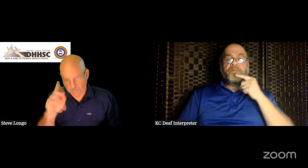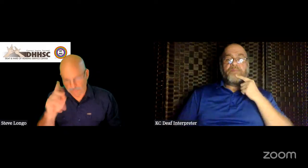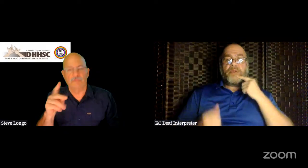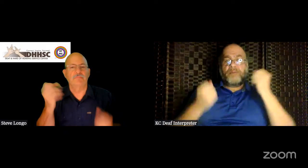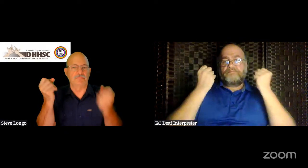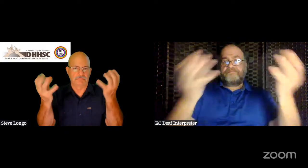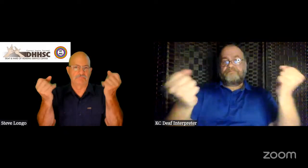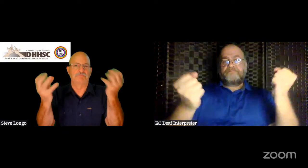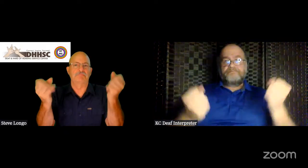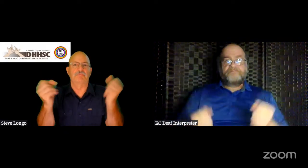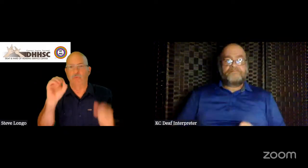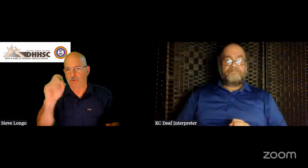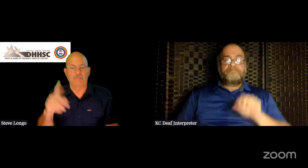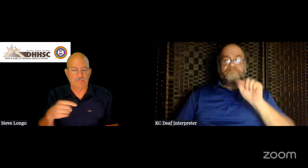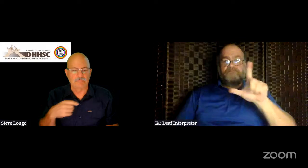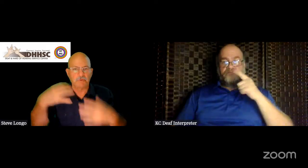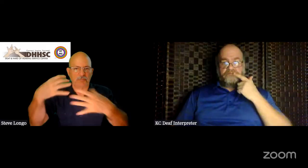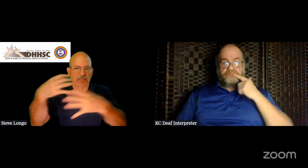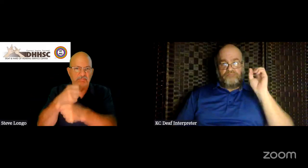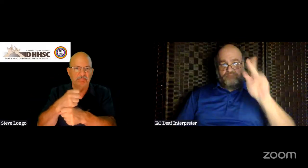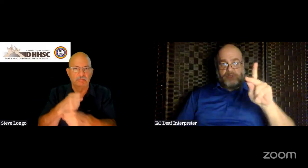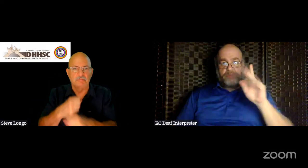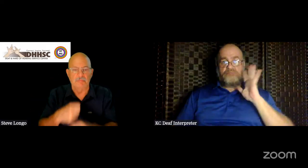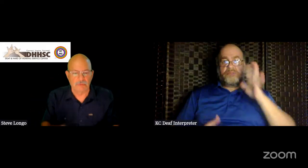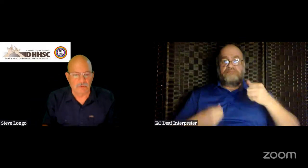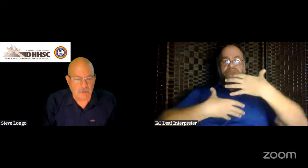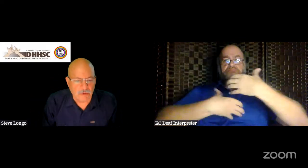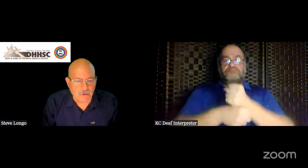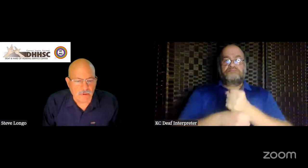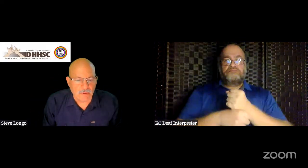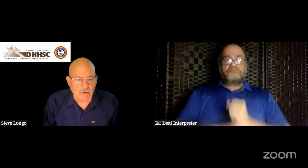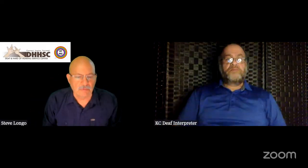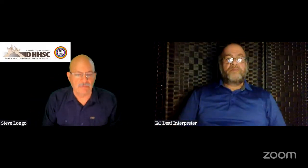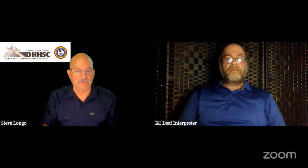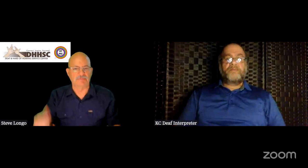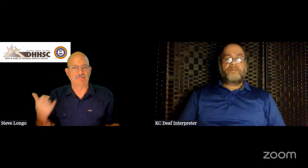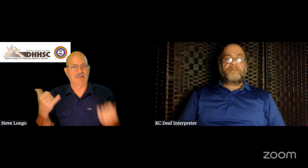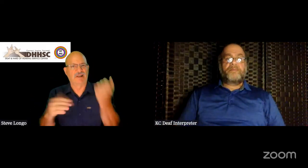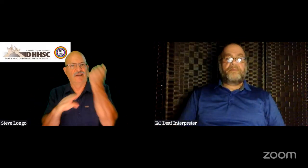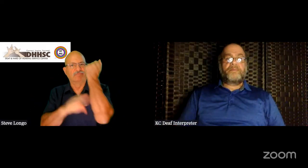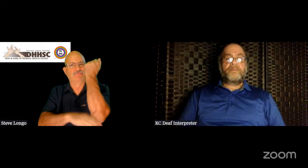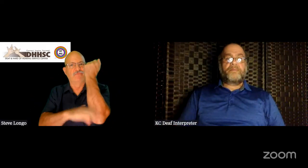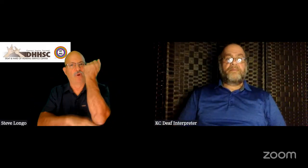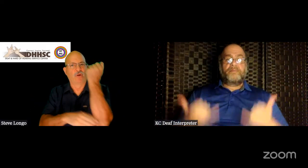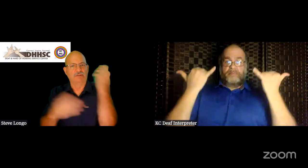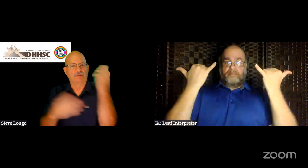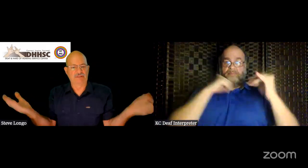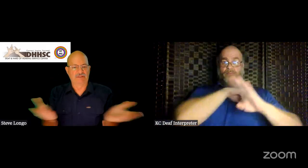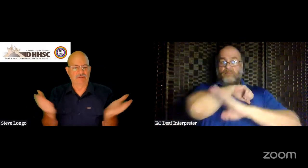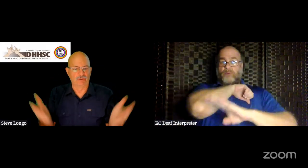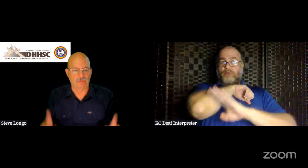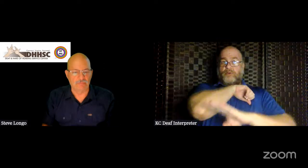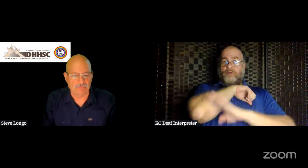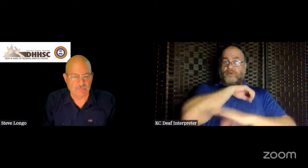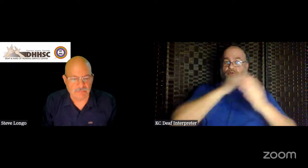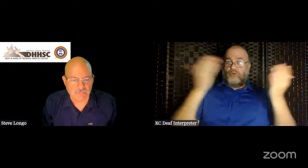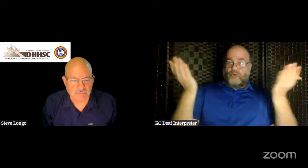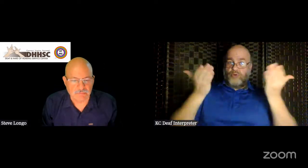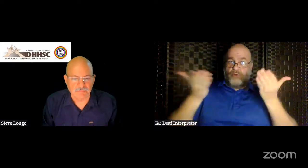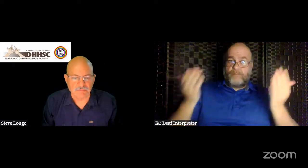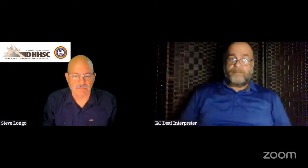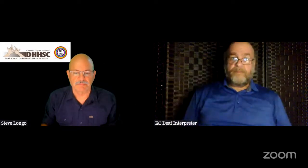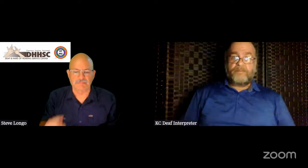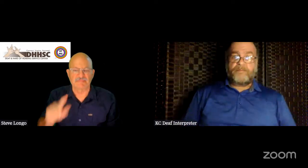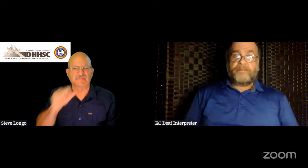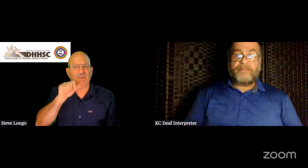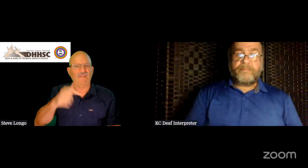my report or just go ahead and sign it? Okay, I'll just provide a summary of that. We're in